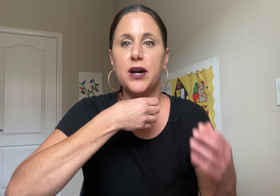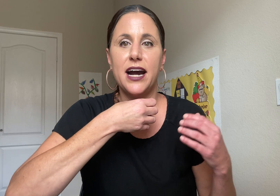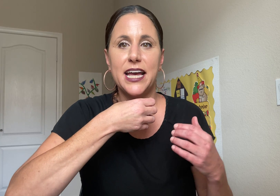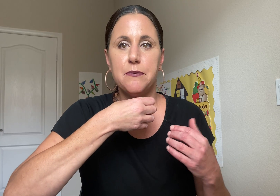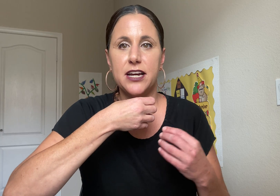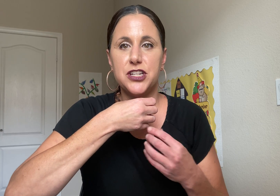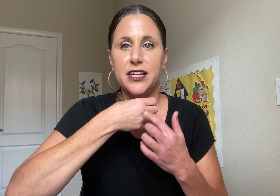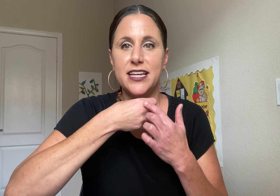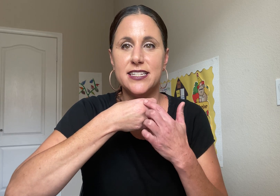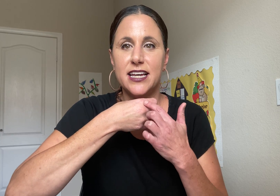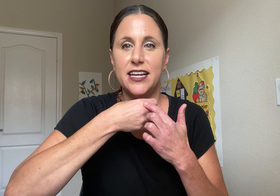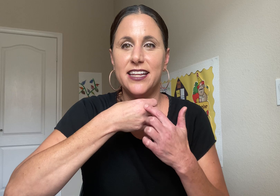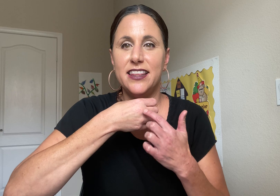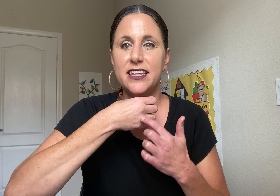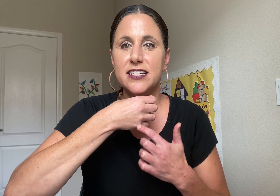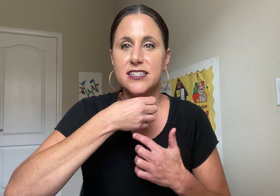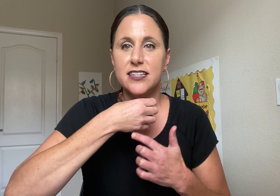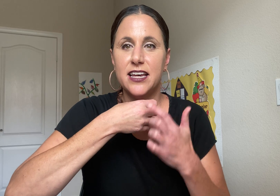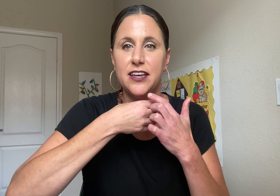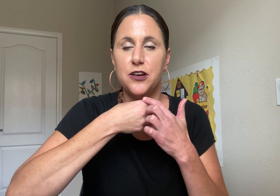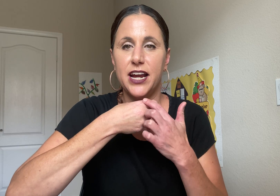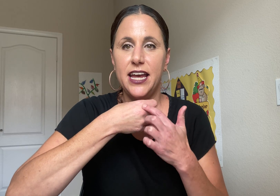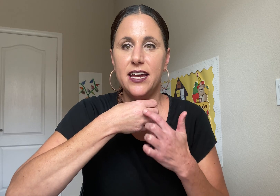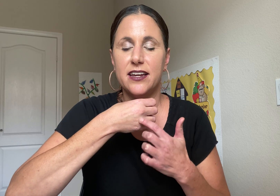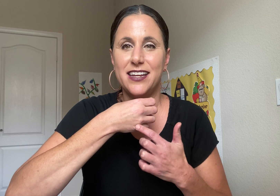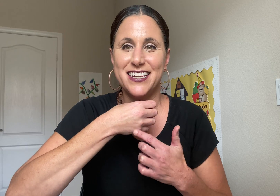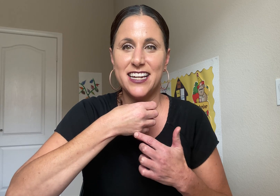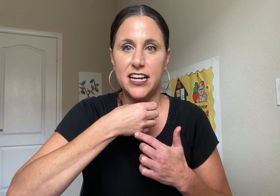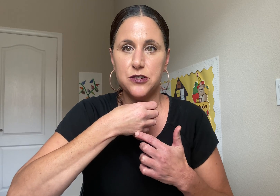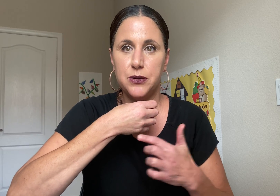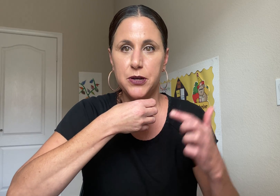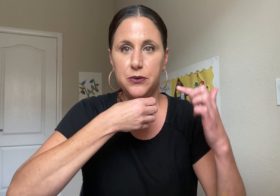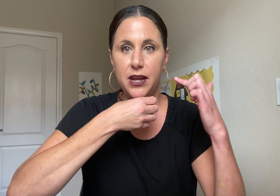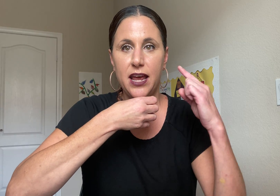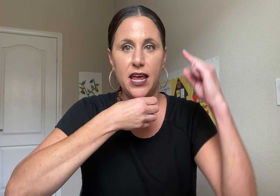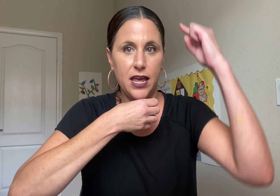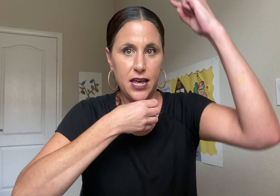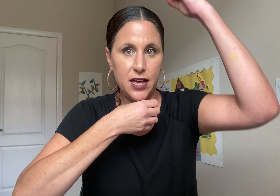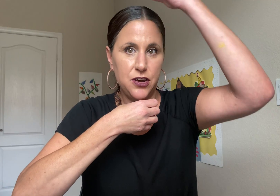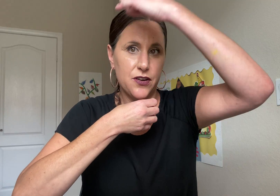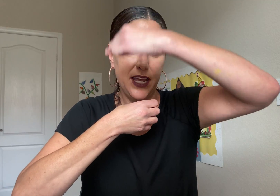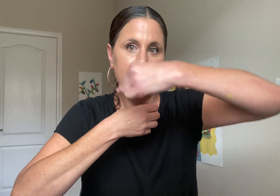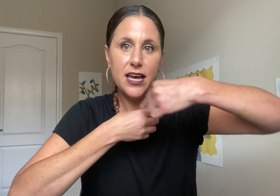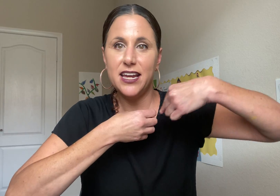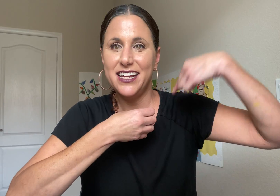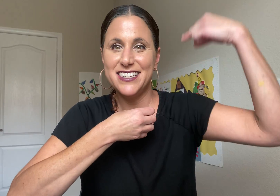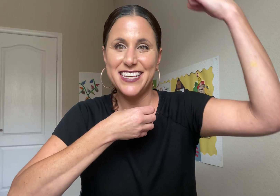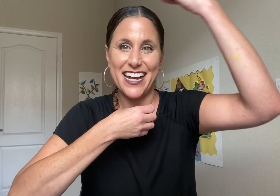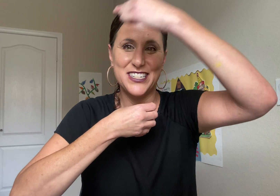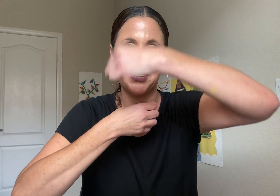I imagine is that your hand is an ice cream cone and your head is the ice